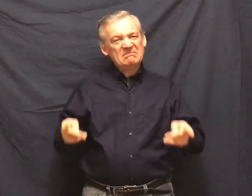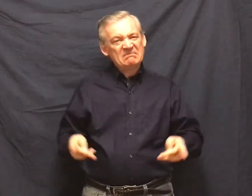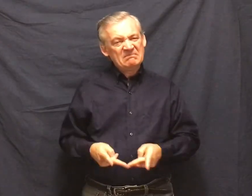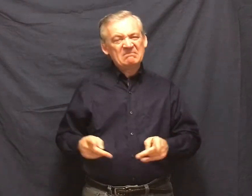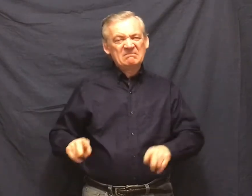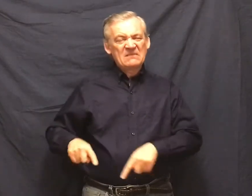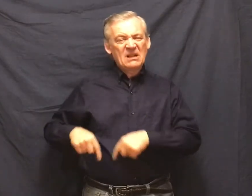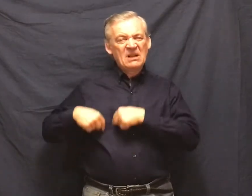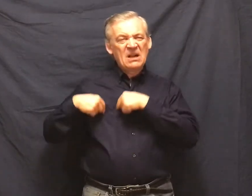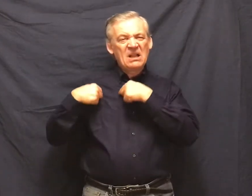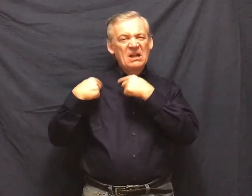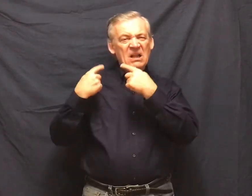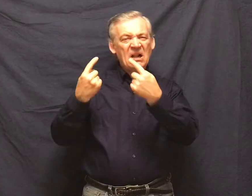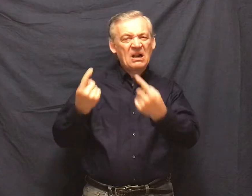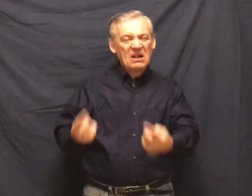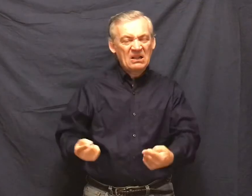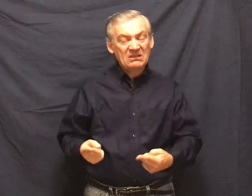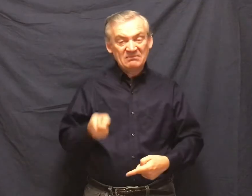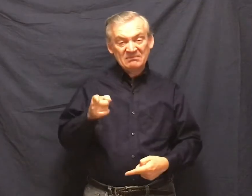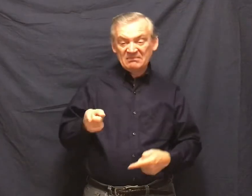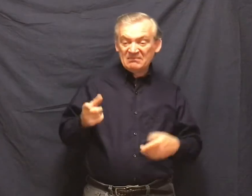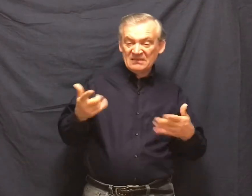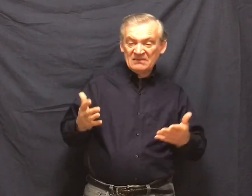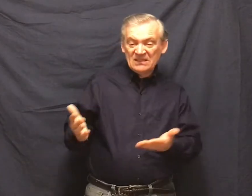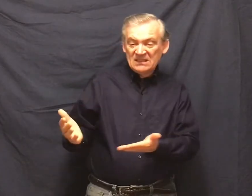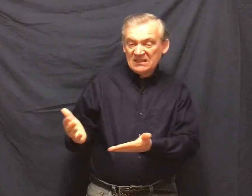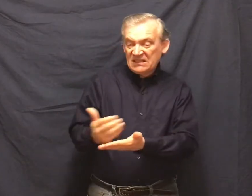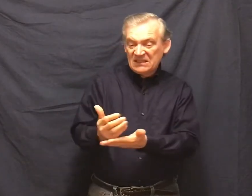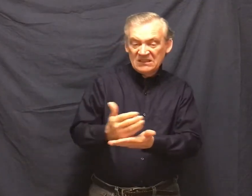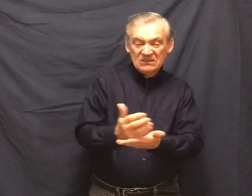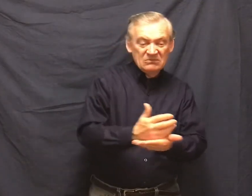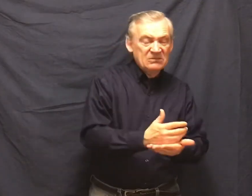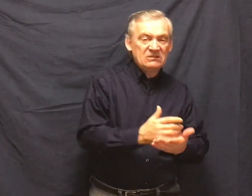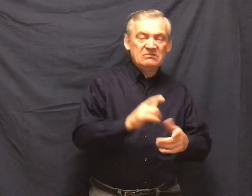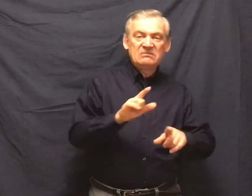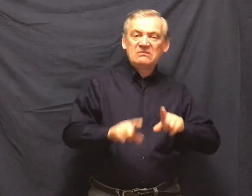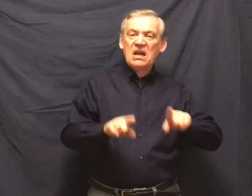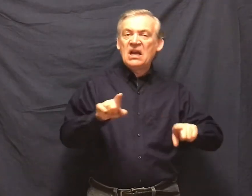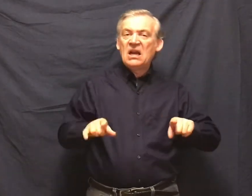And he had accumulated more possessions than he could carry on his back.